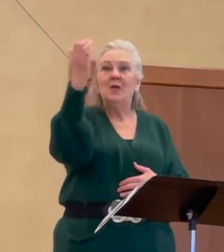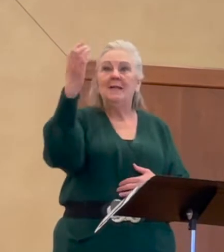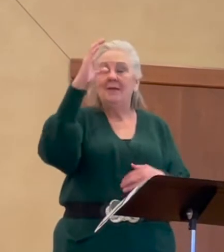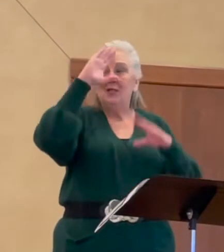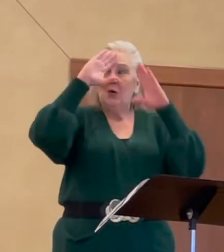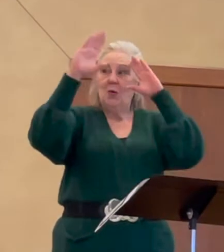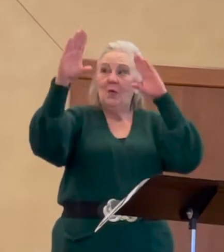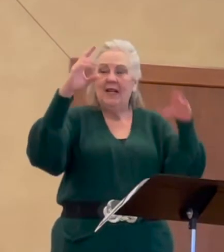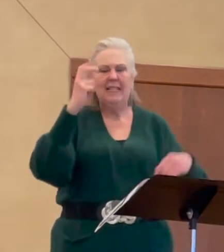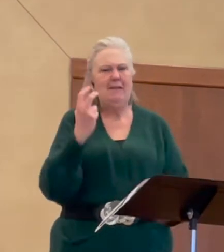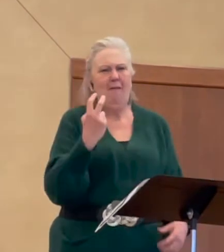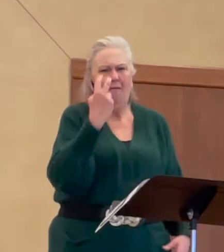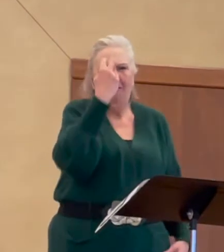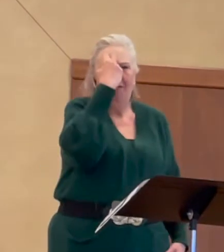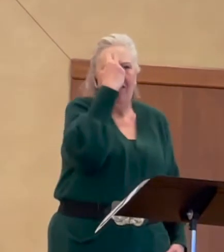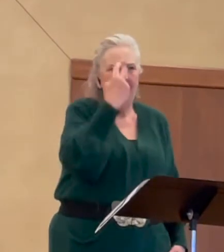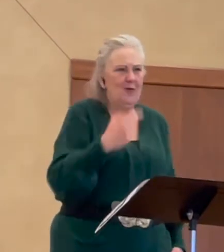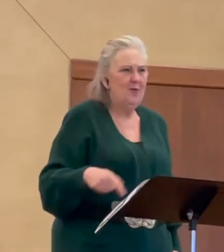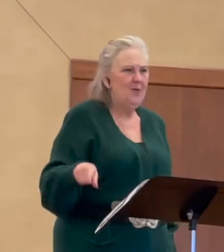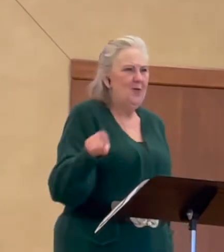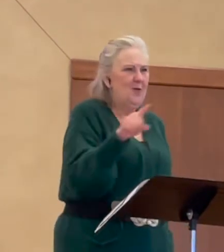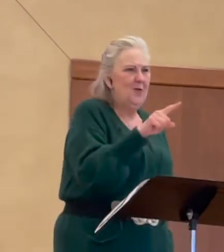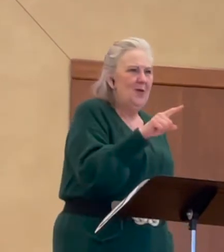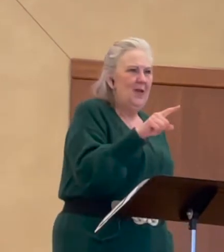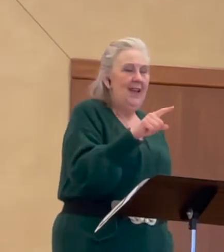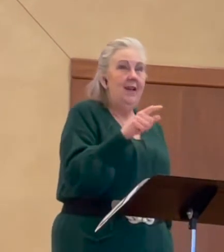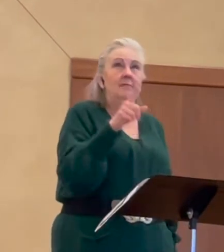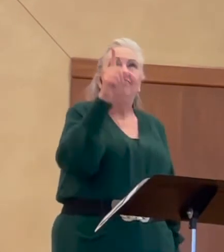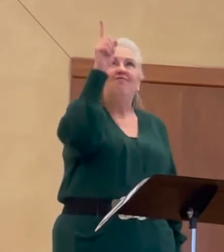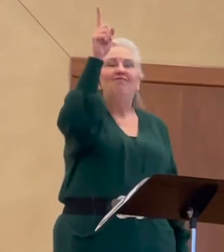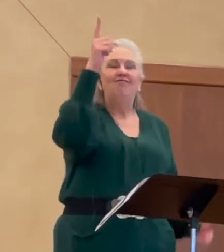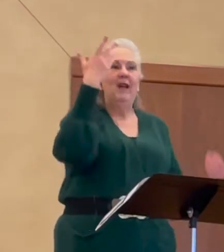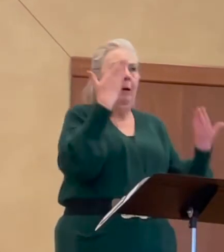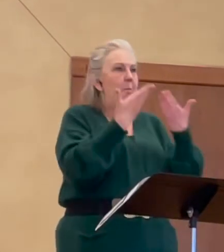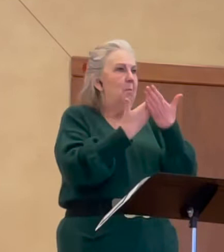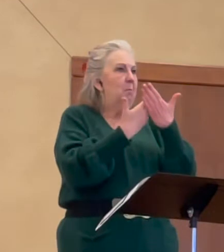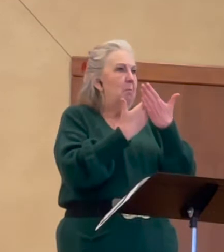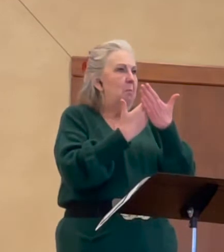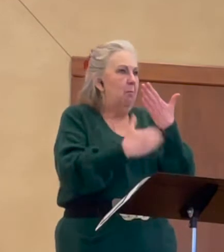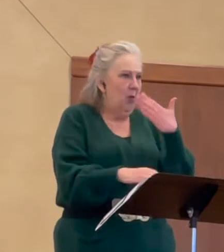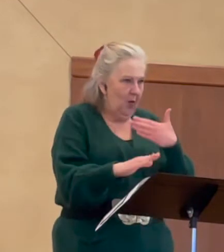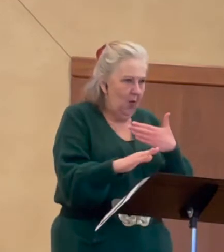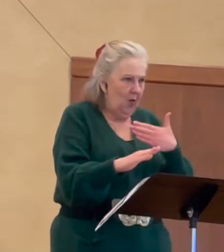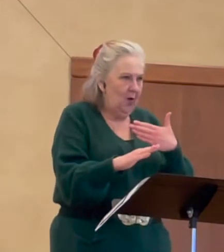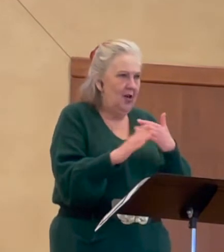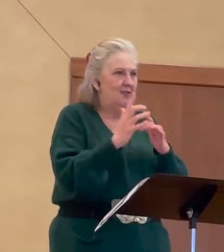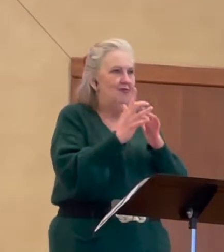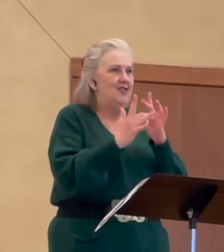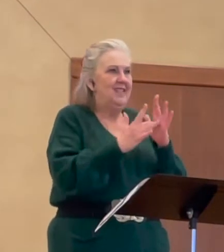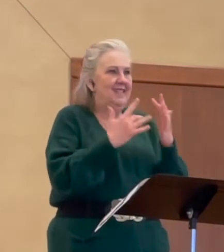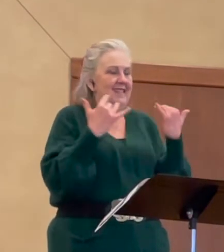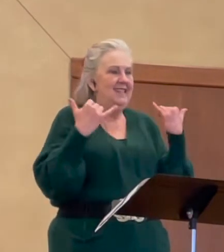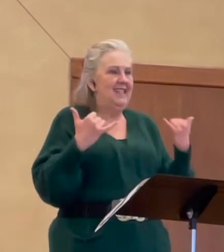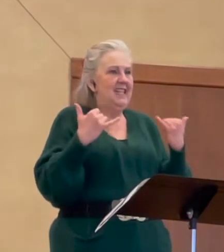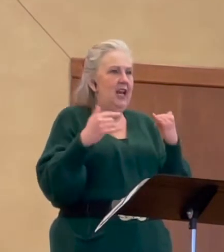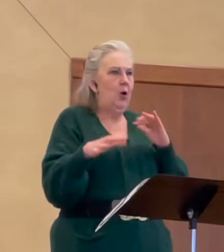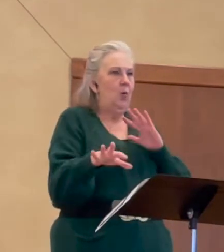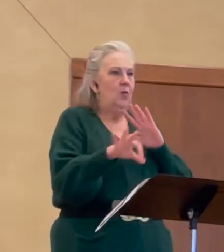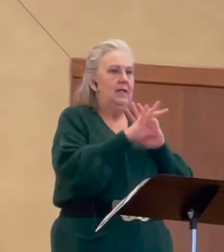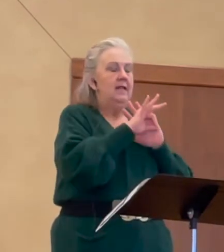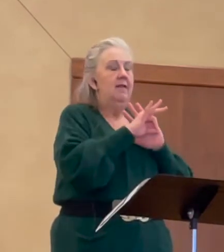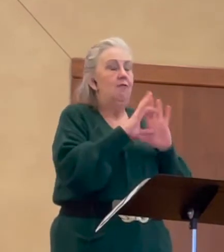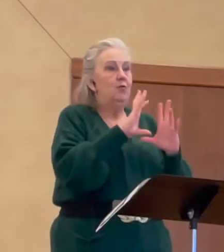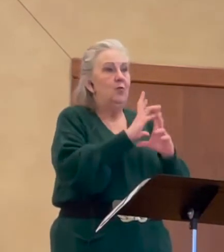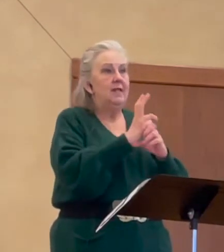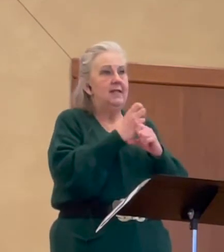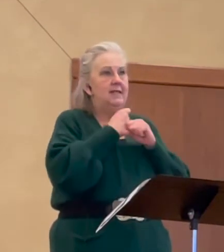ones, for the highest and most holy one has been born to you this day, and you have been chosen to receive this